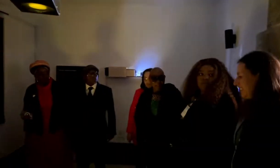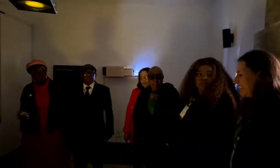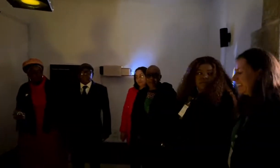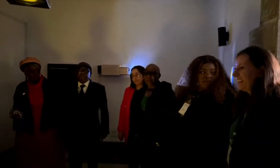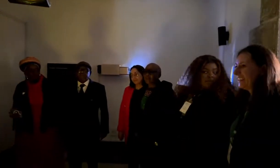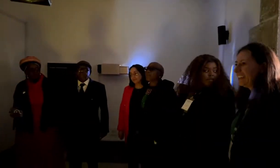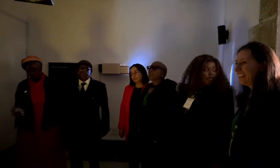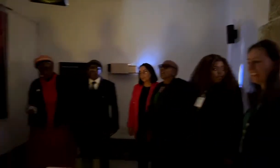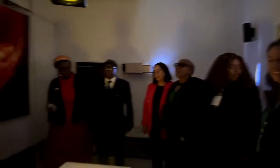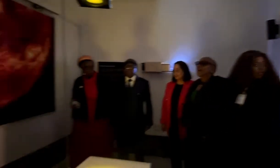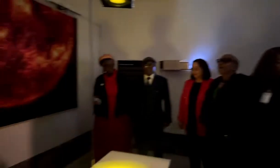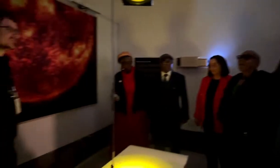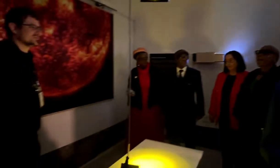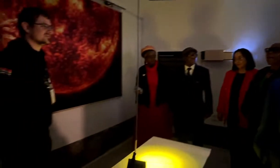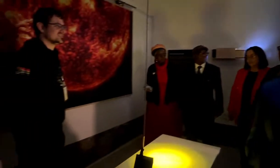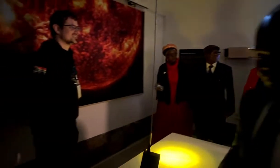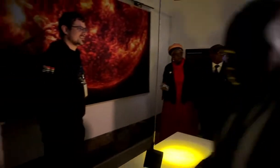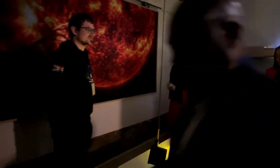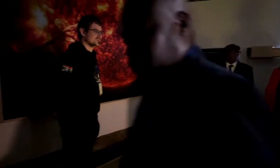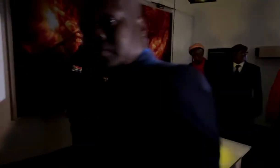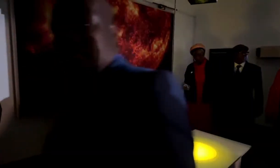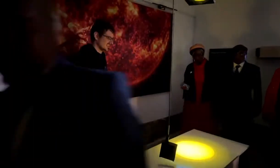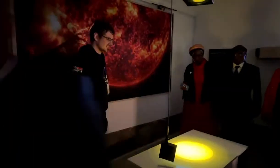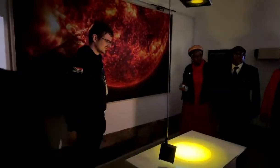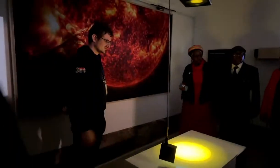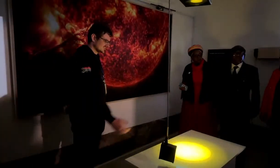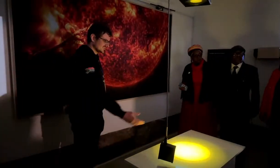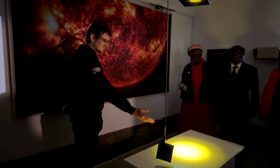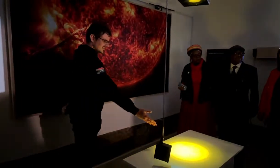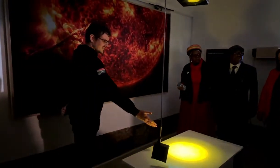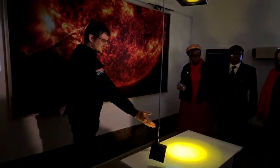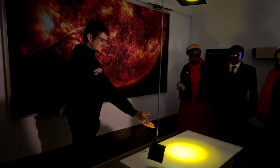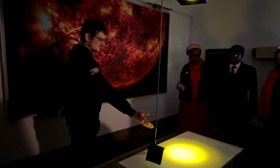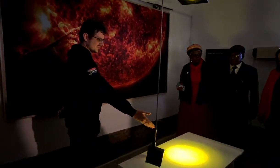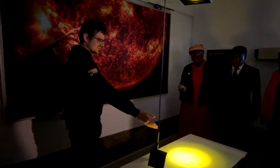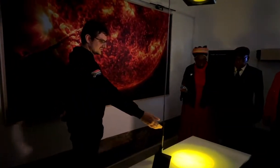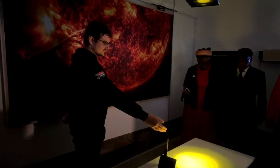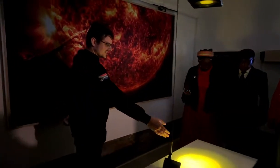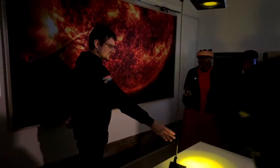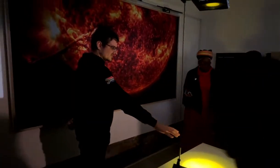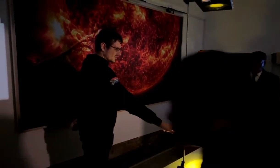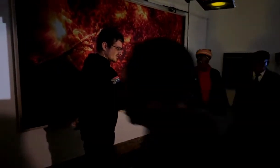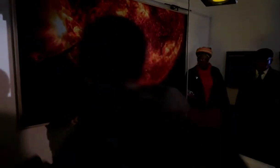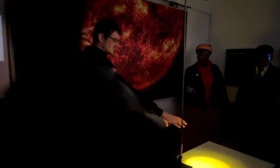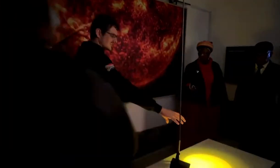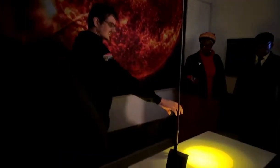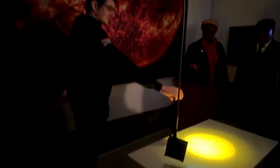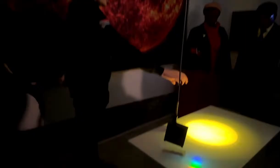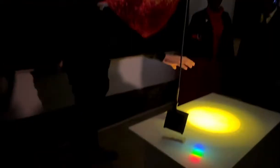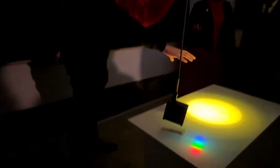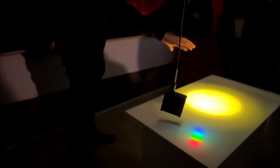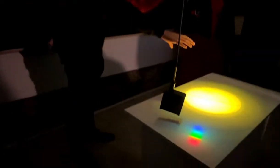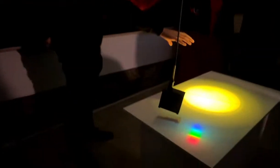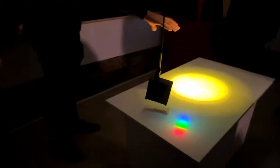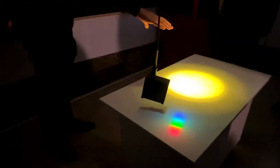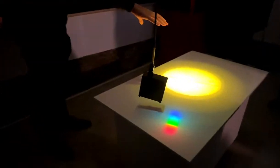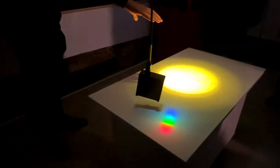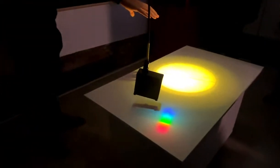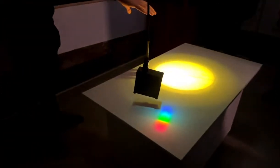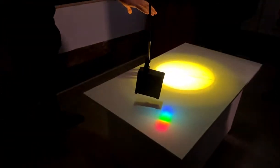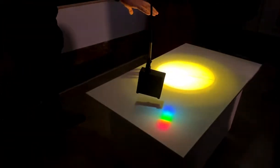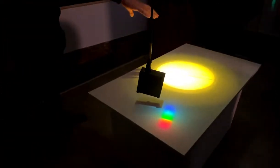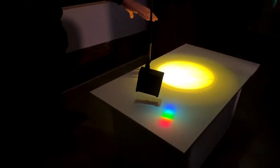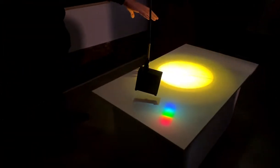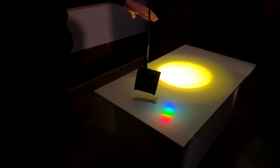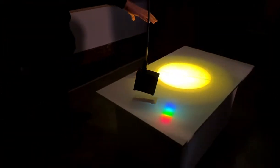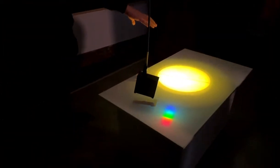Honourable Minister, distinguished guests, welcome to the sunroom. What you are seeing here is a depiction of the